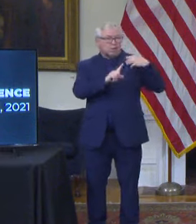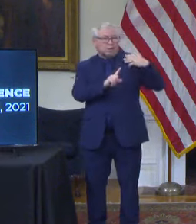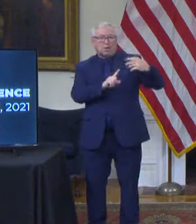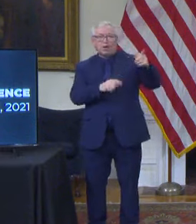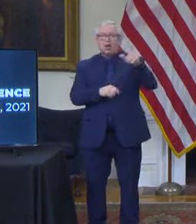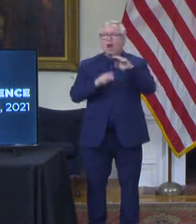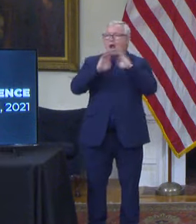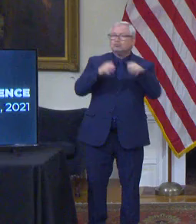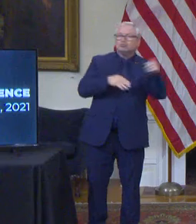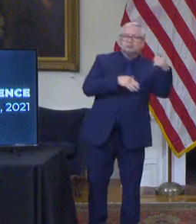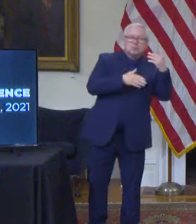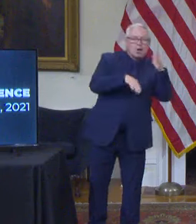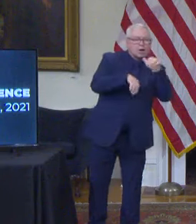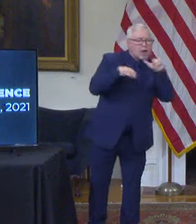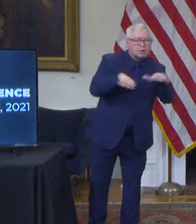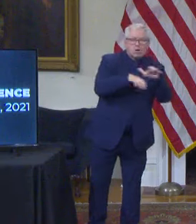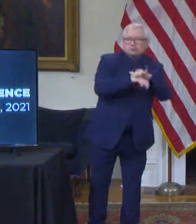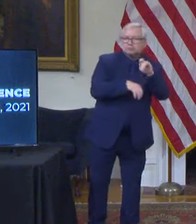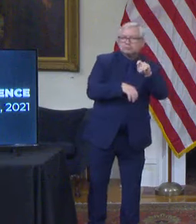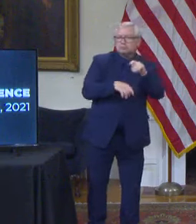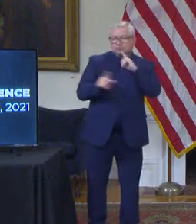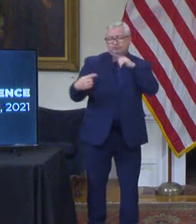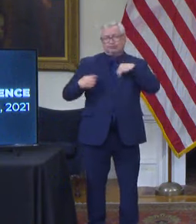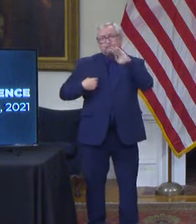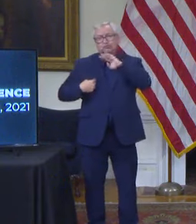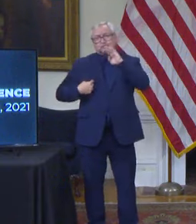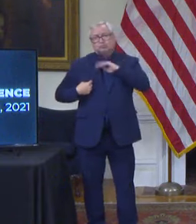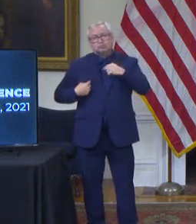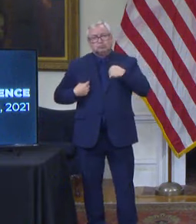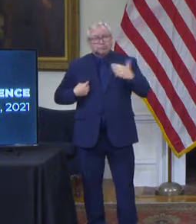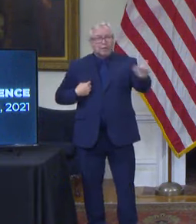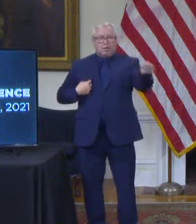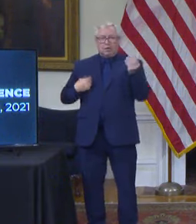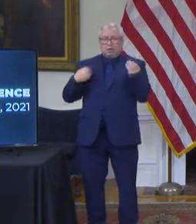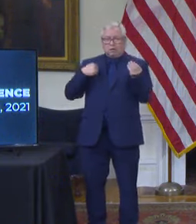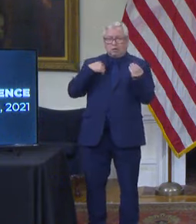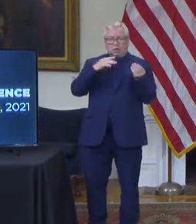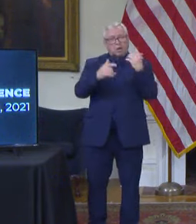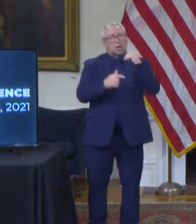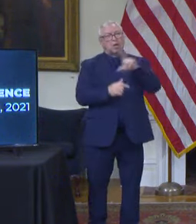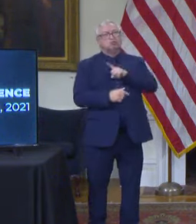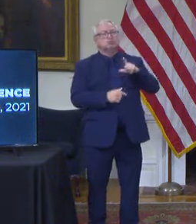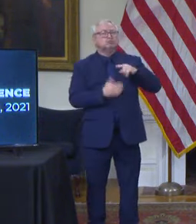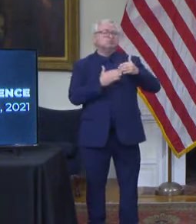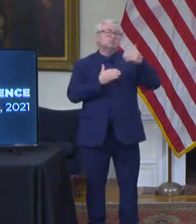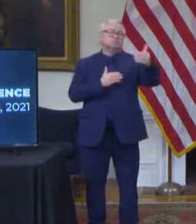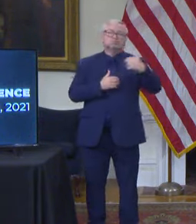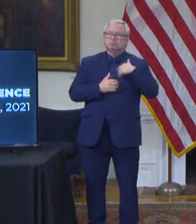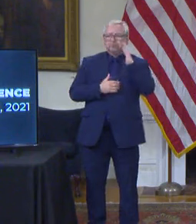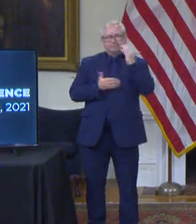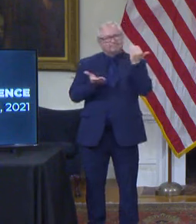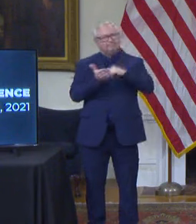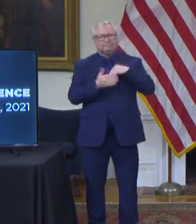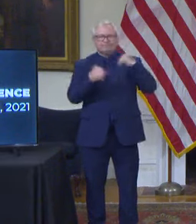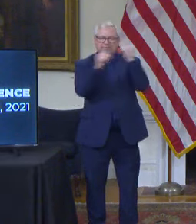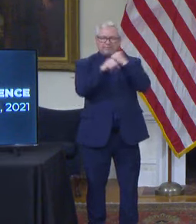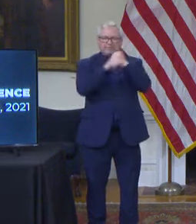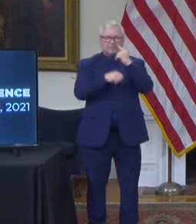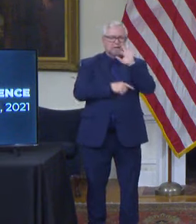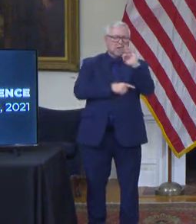frustrating we will be bringing them back in the legislative session and I can assure you we'll be fighting for 90 days to make sure that they get them done if they don't get them done tomorrow